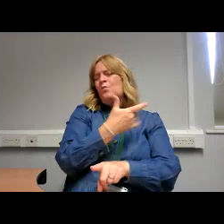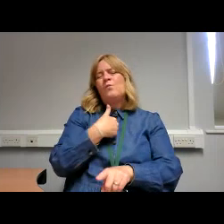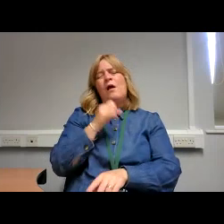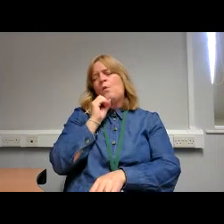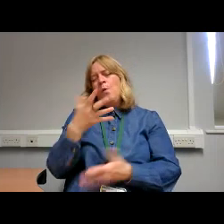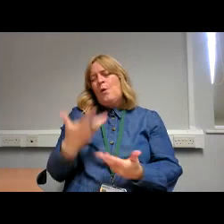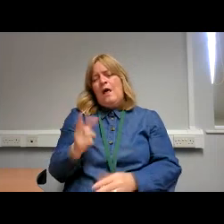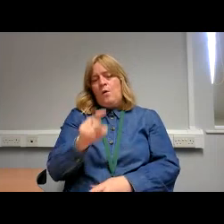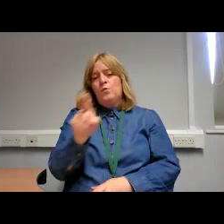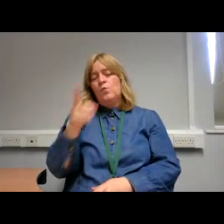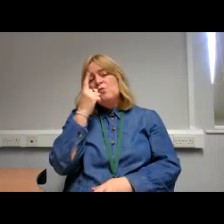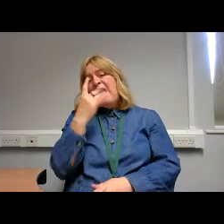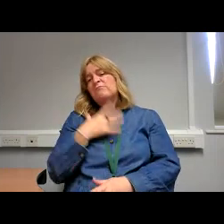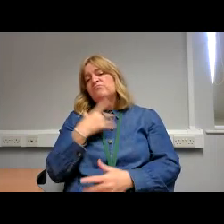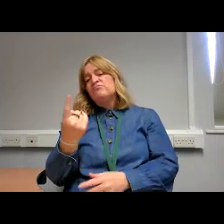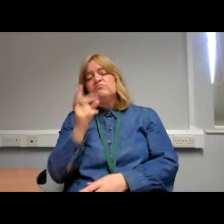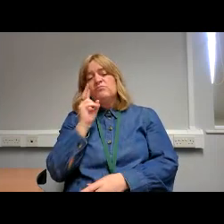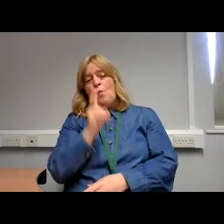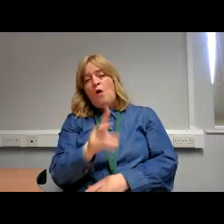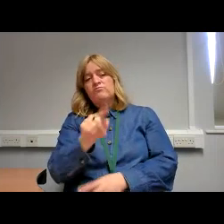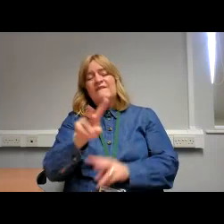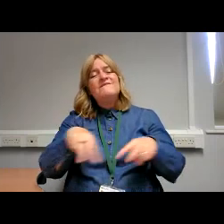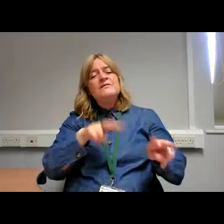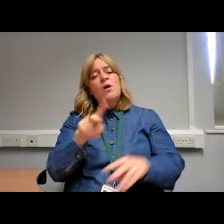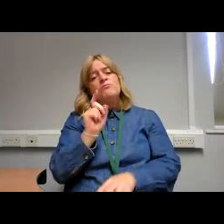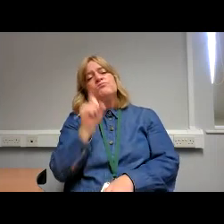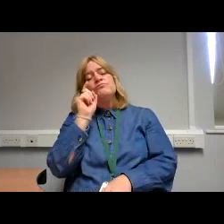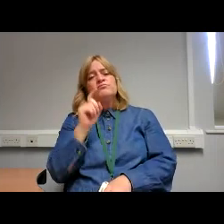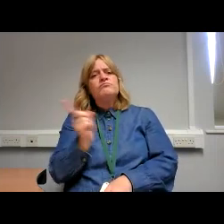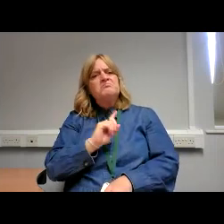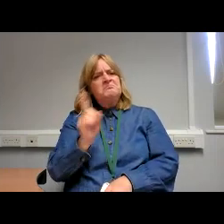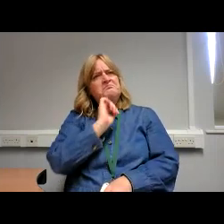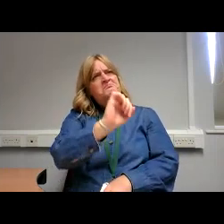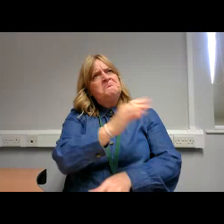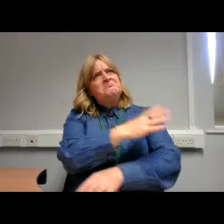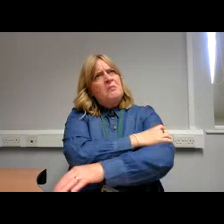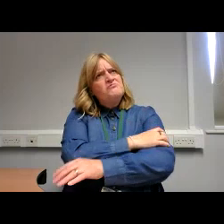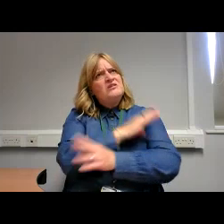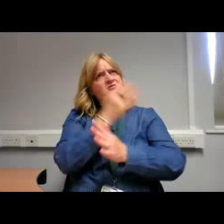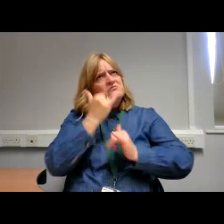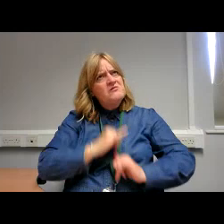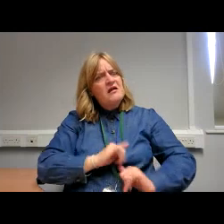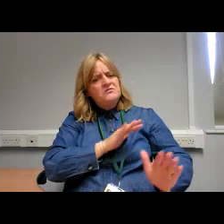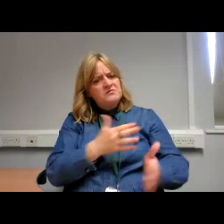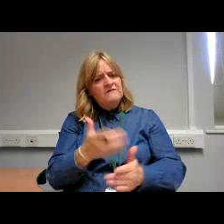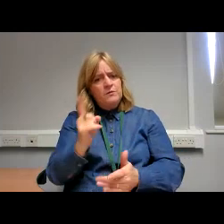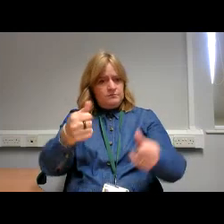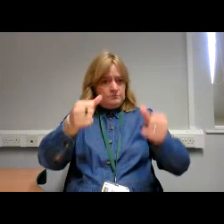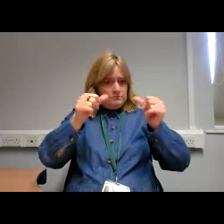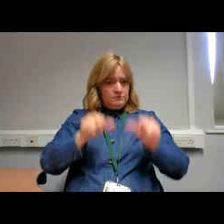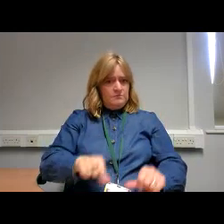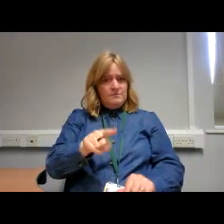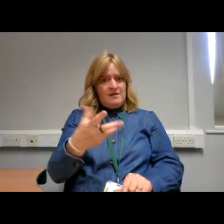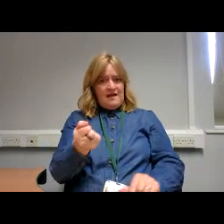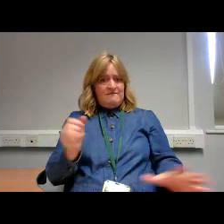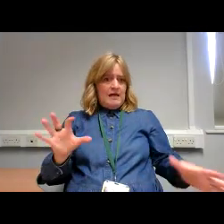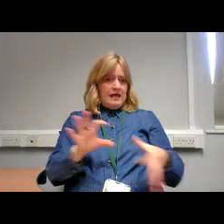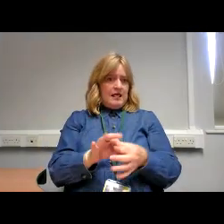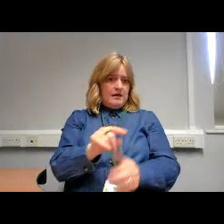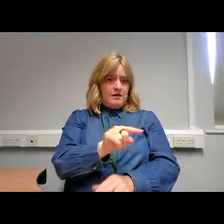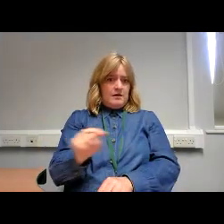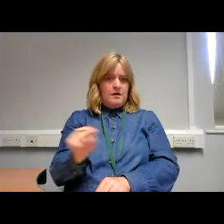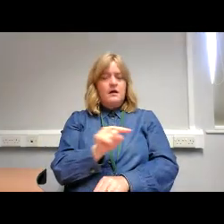watch that at your own leisure, just to find out a little bit more about that service. And there is also a link, again, where you can